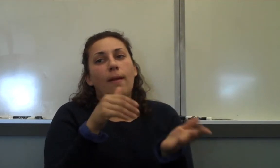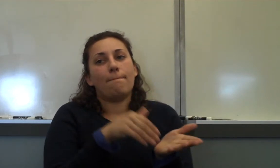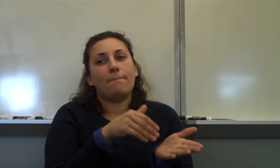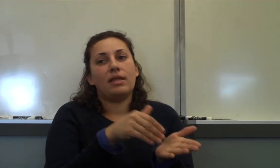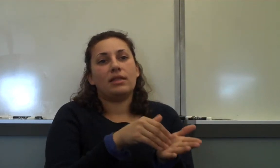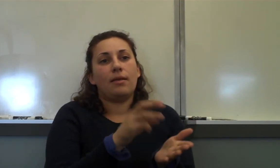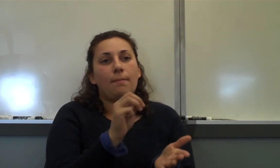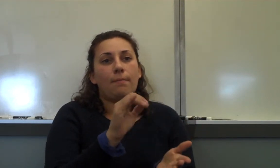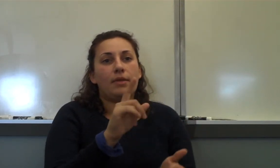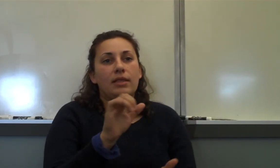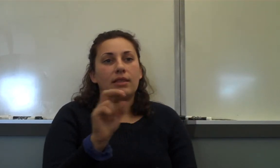Okay?